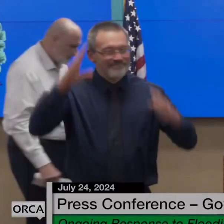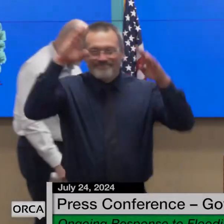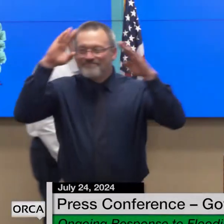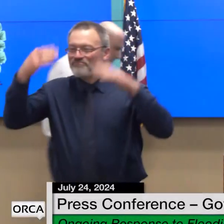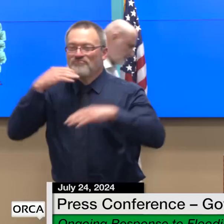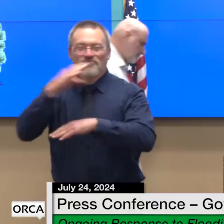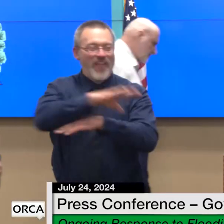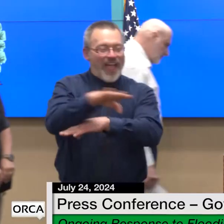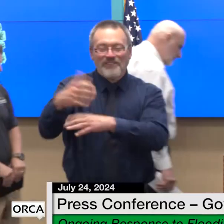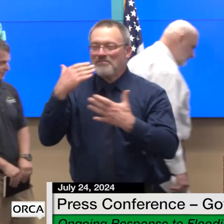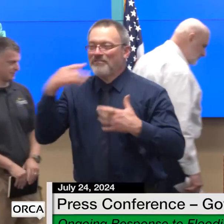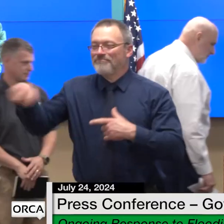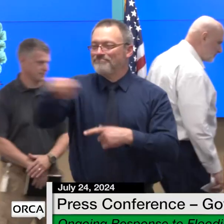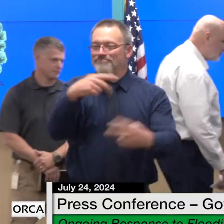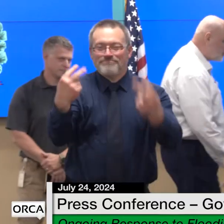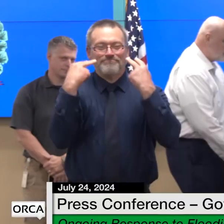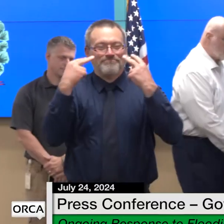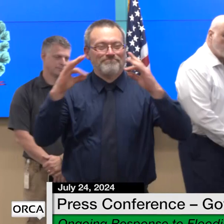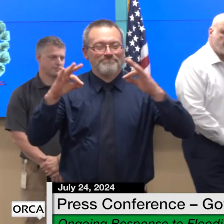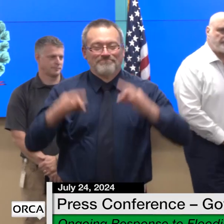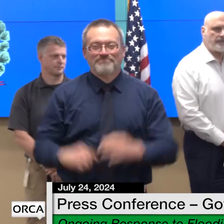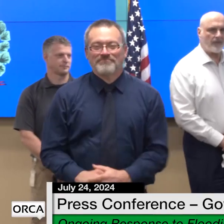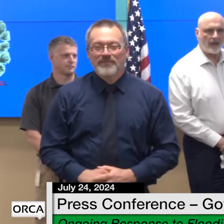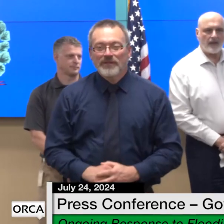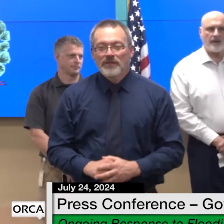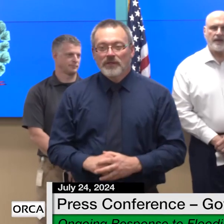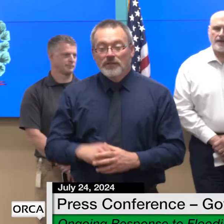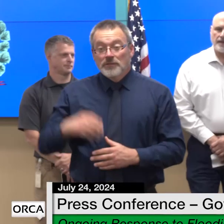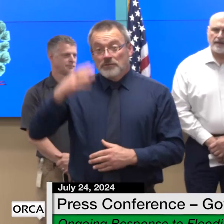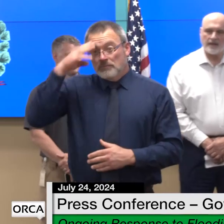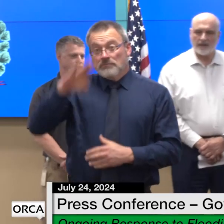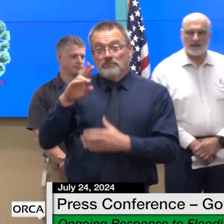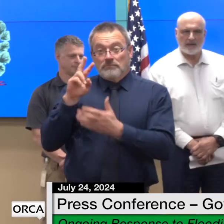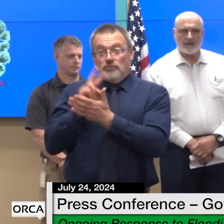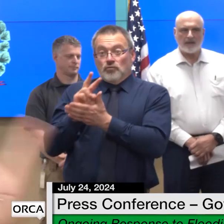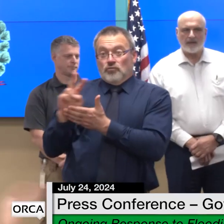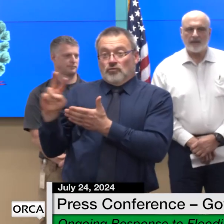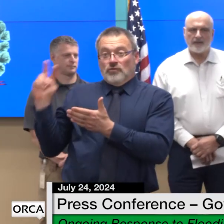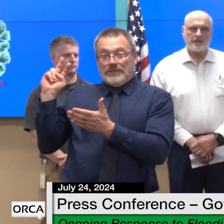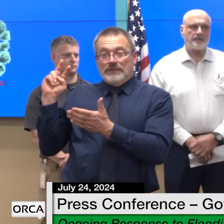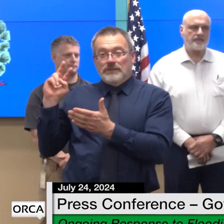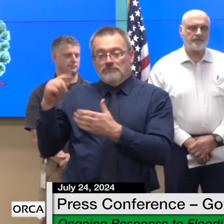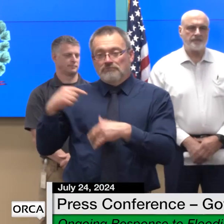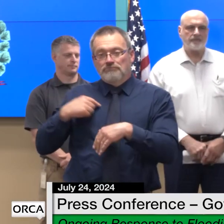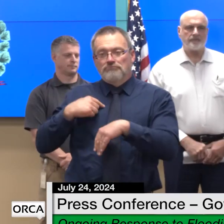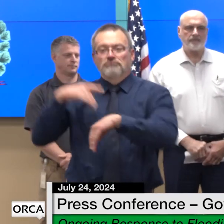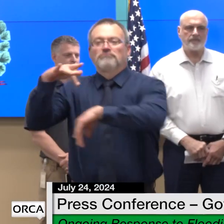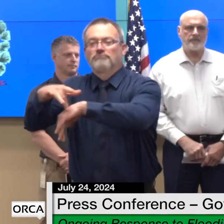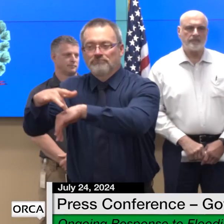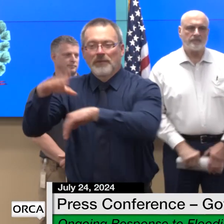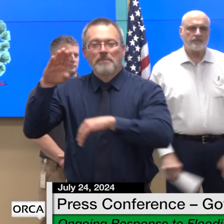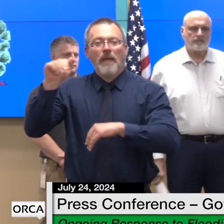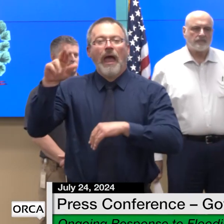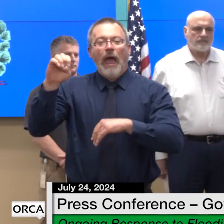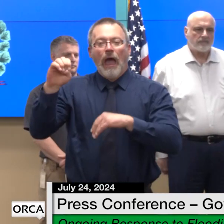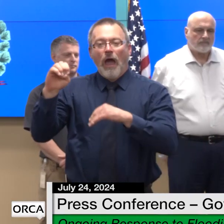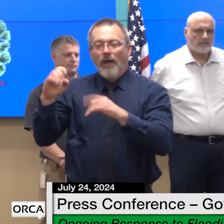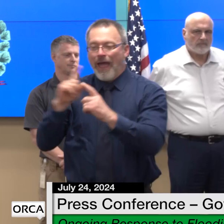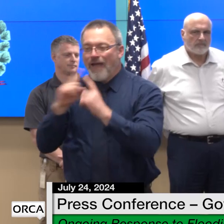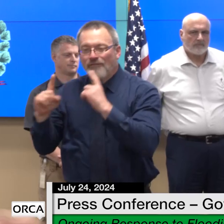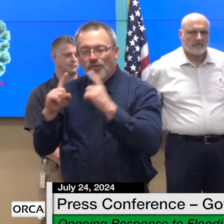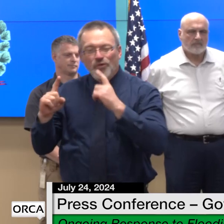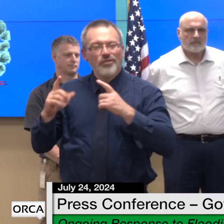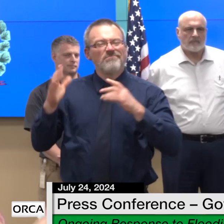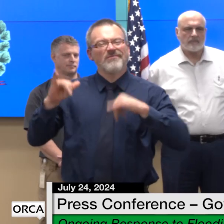thanks for being here. 2 weeks ago, I was in Barrie for an interview talking about the one-year anniversary